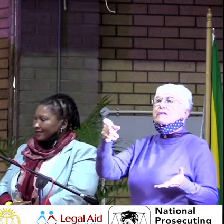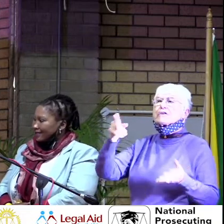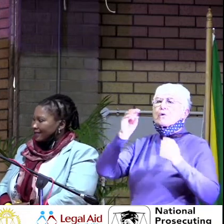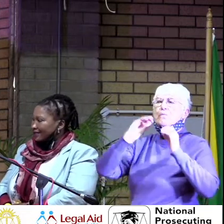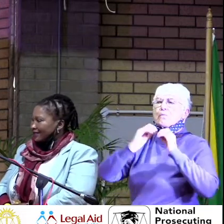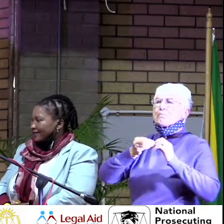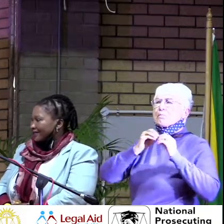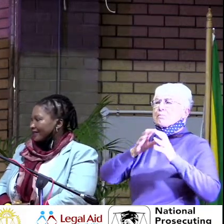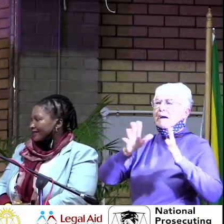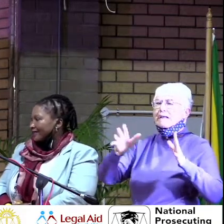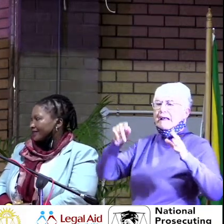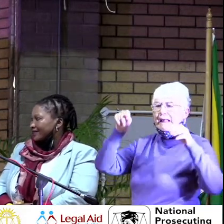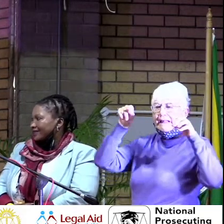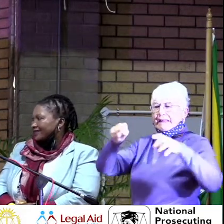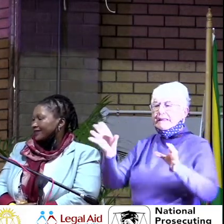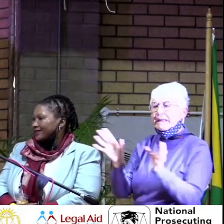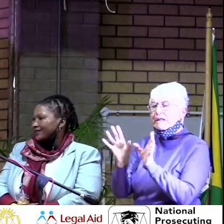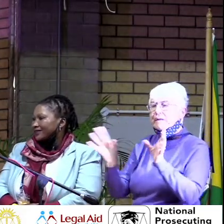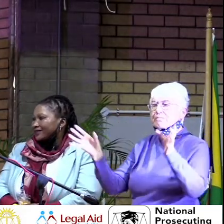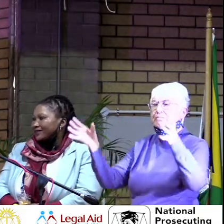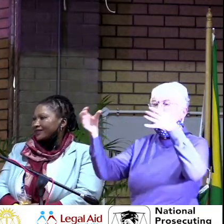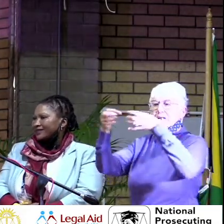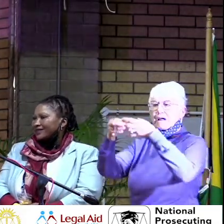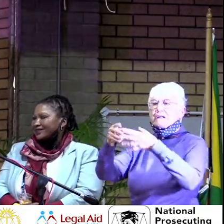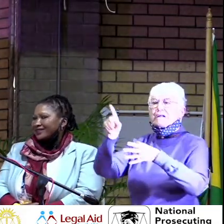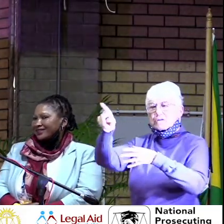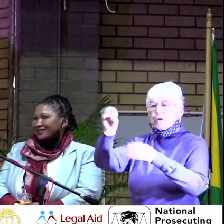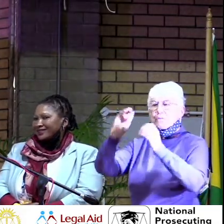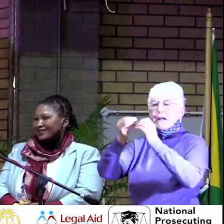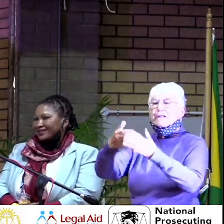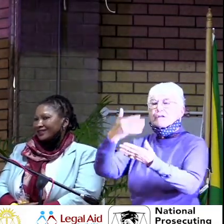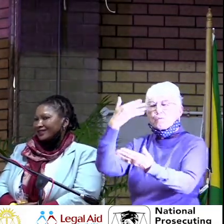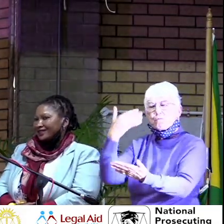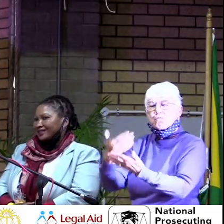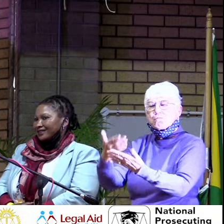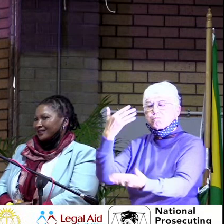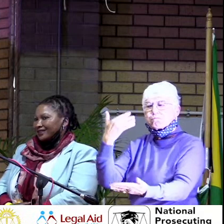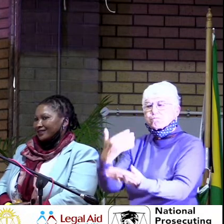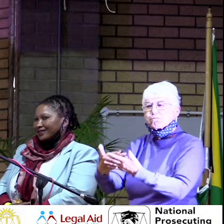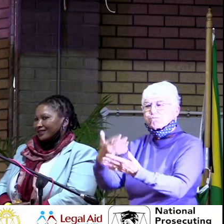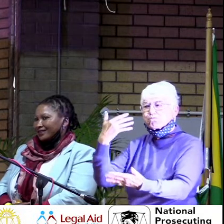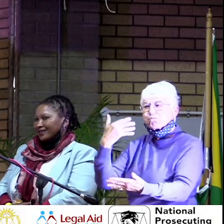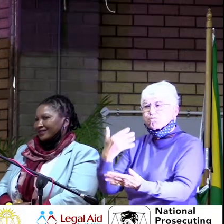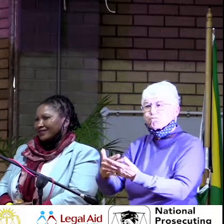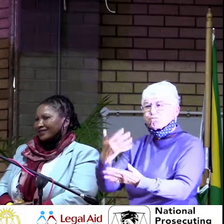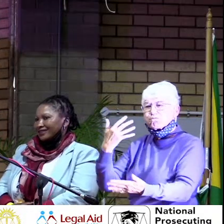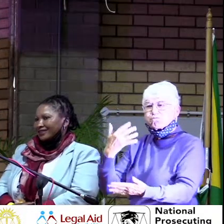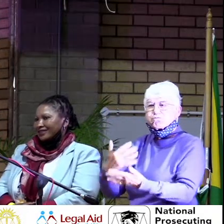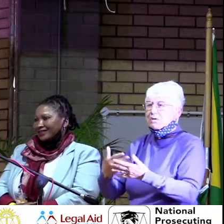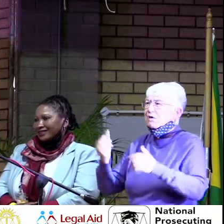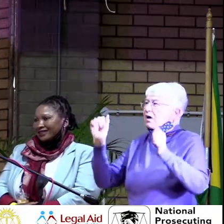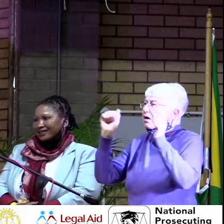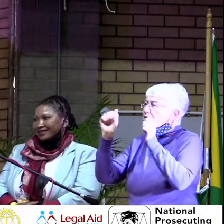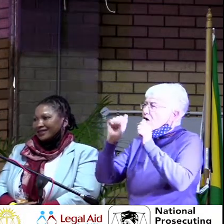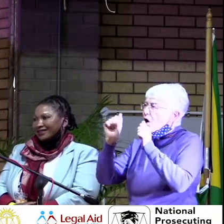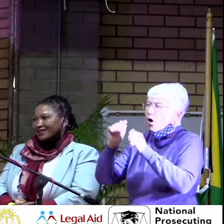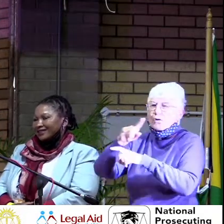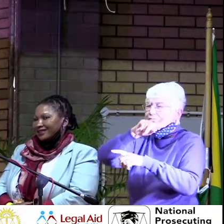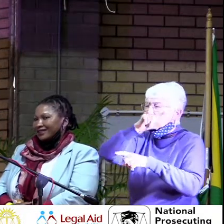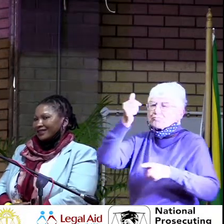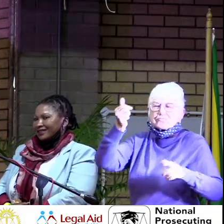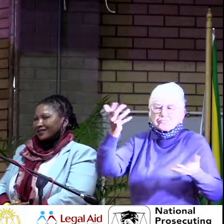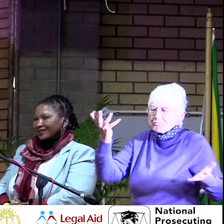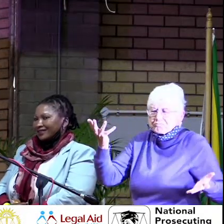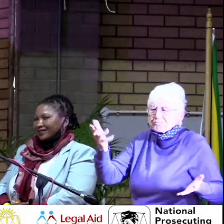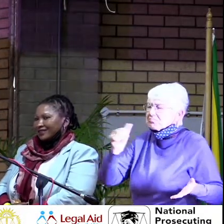this Imbizo, possible for today. It was cold, but you came in numbers. We